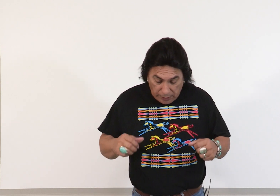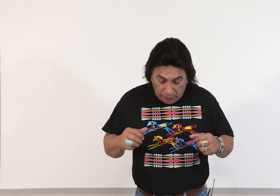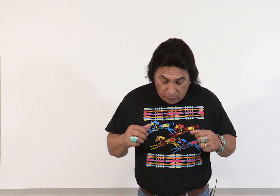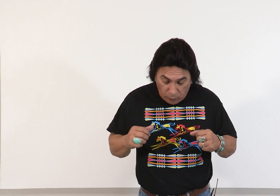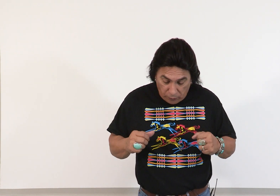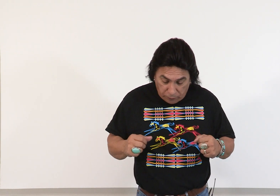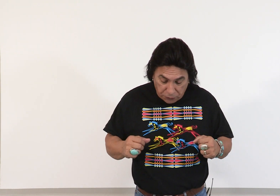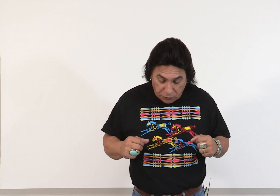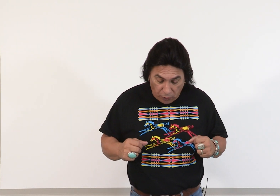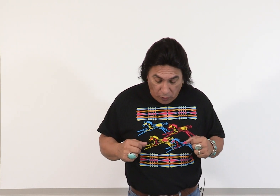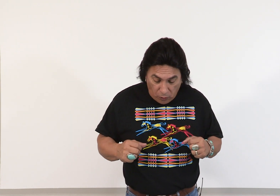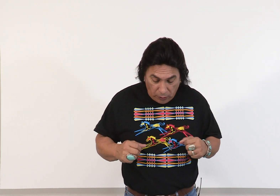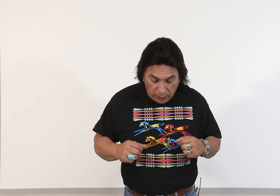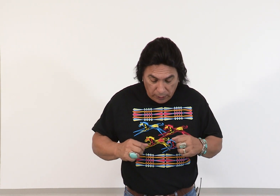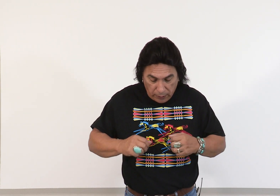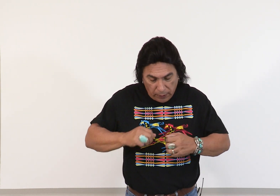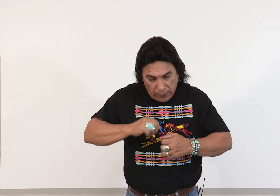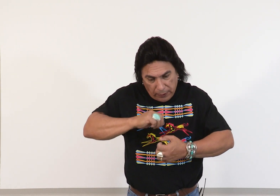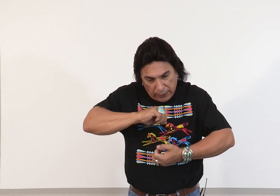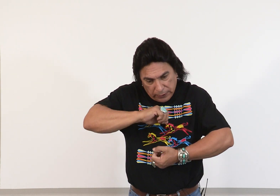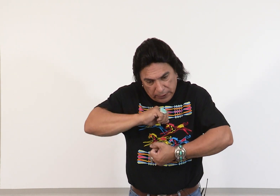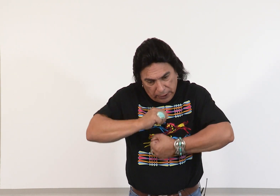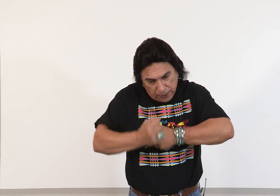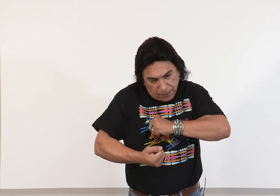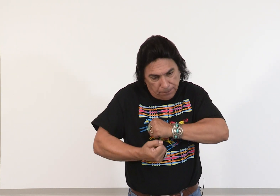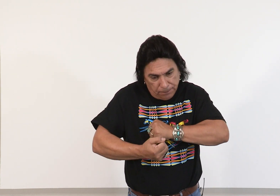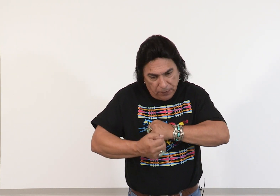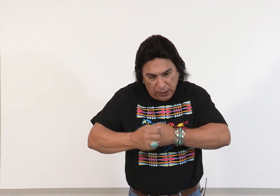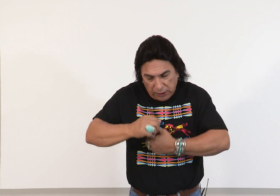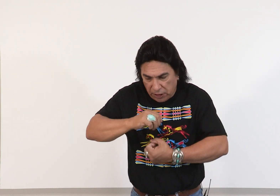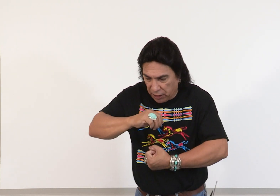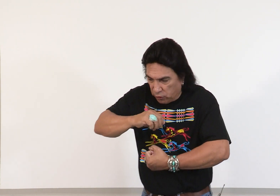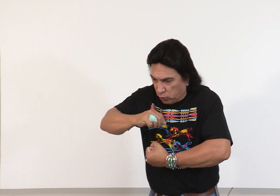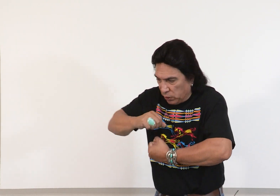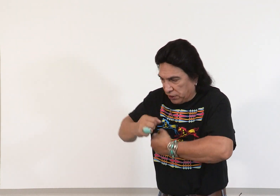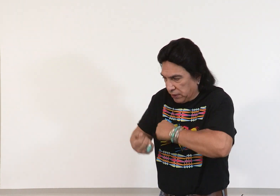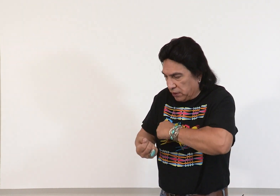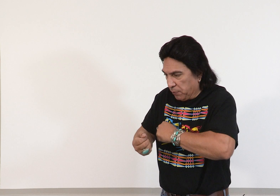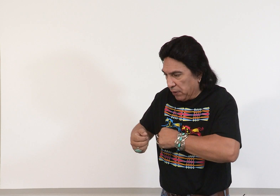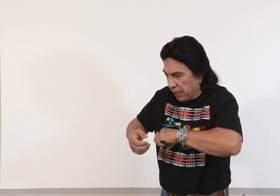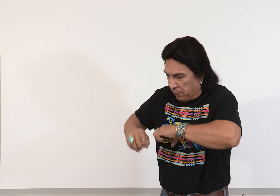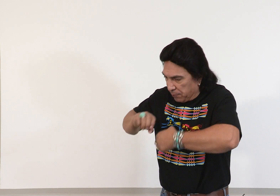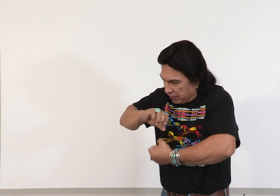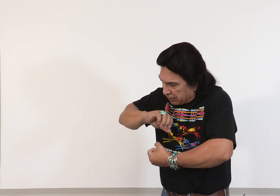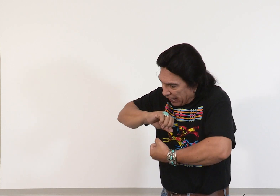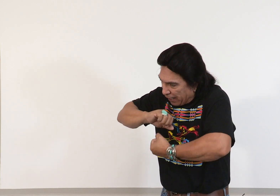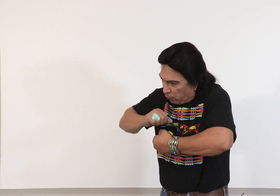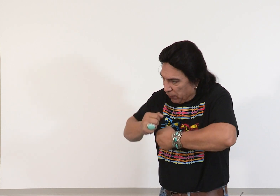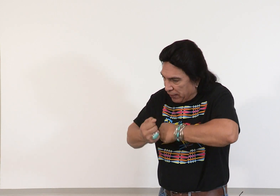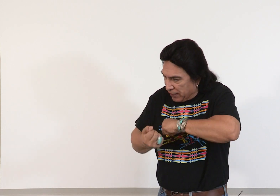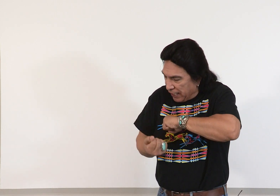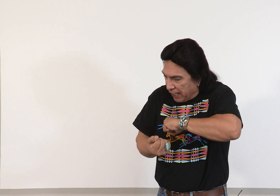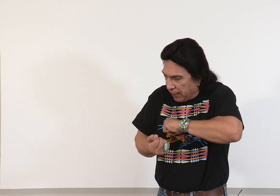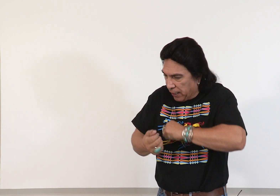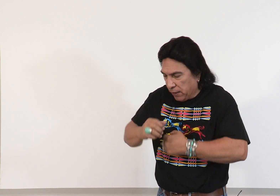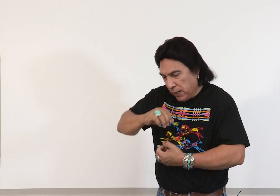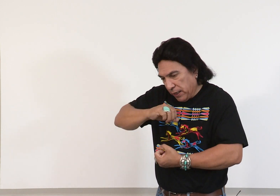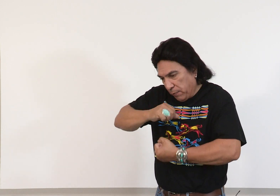Now, the word for strong is this. It's like you're twisting something, like maybe a towel, wringing the towel out. That